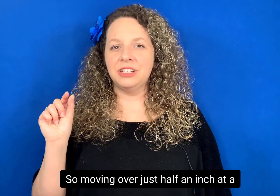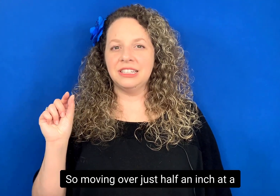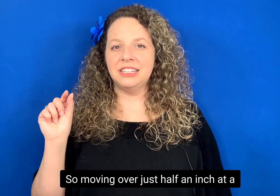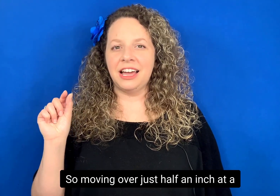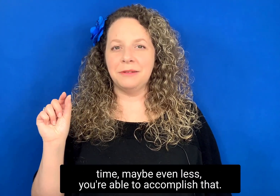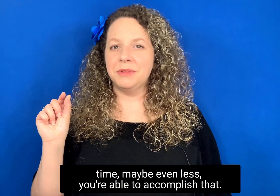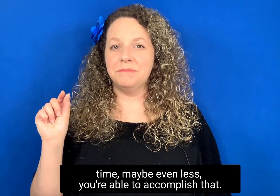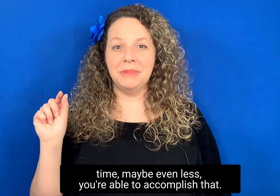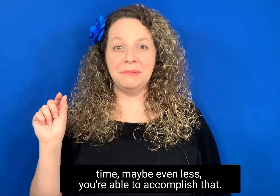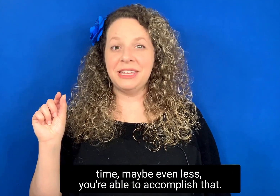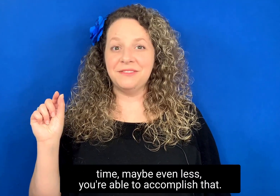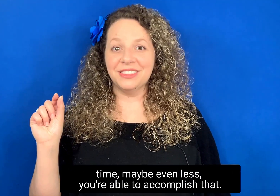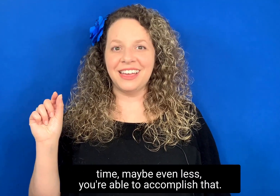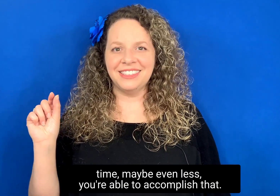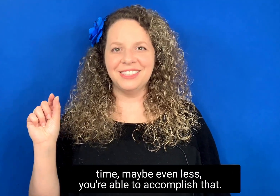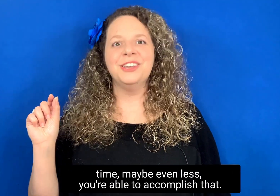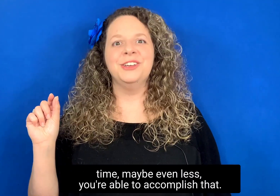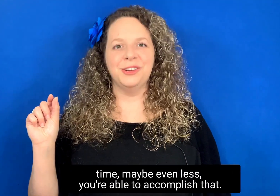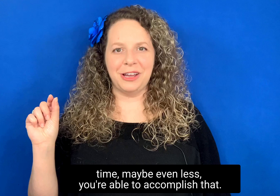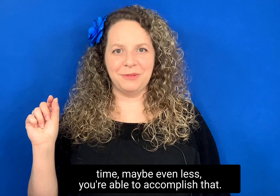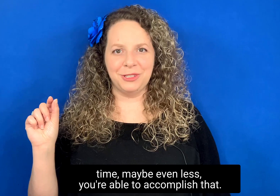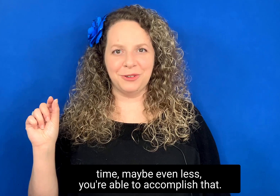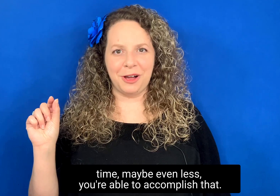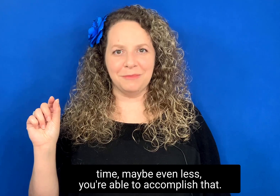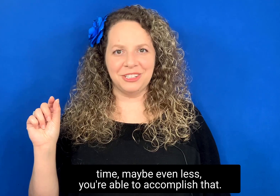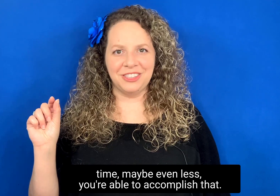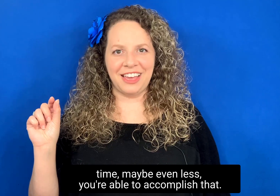at a time, maybe even less, you're able to accomplish that.